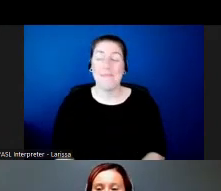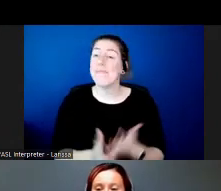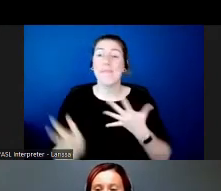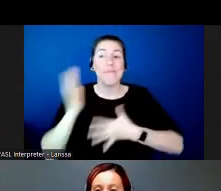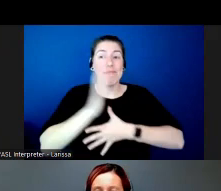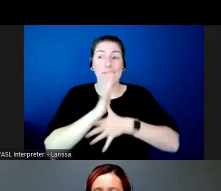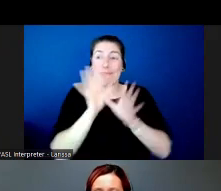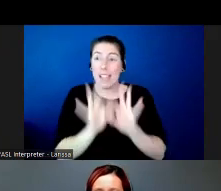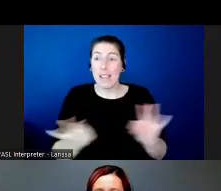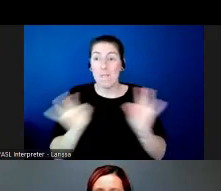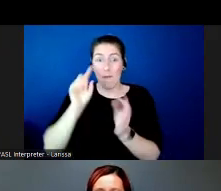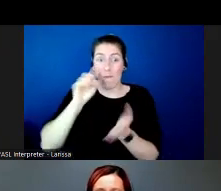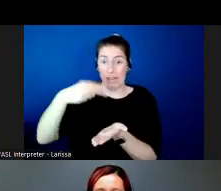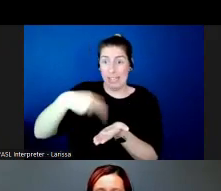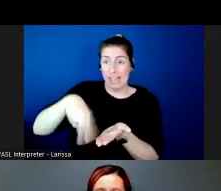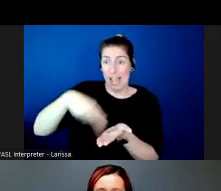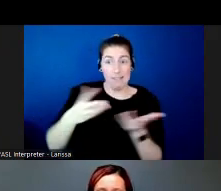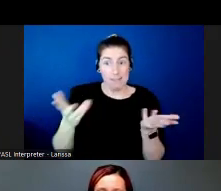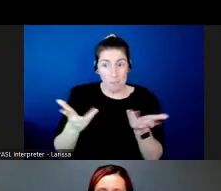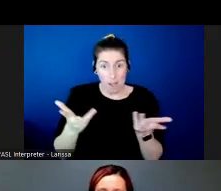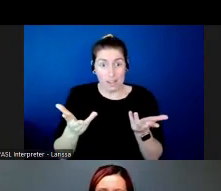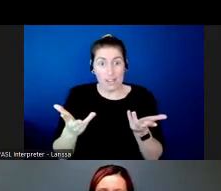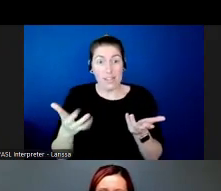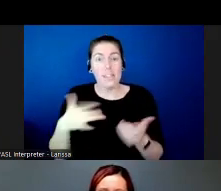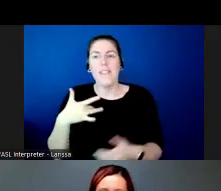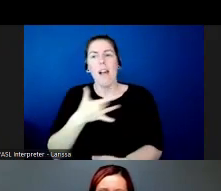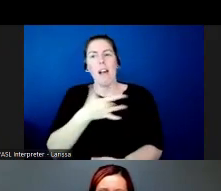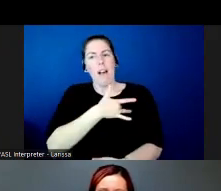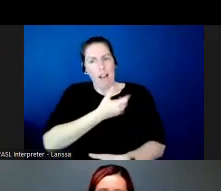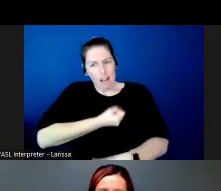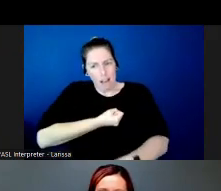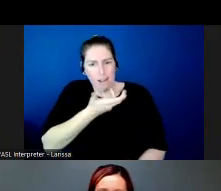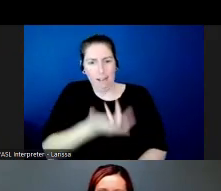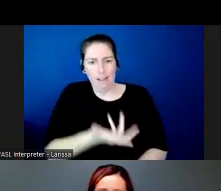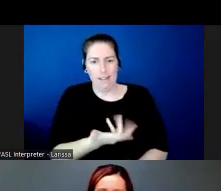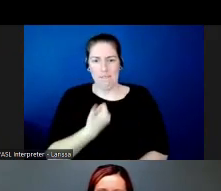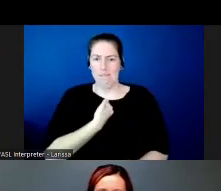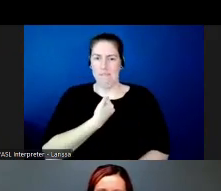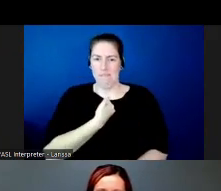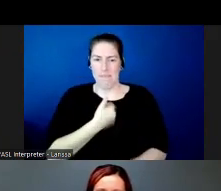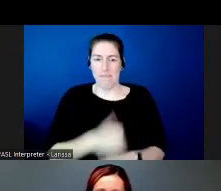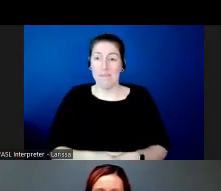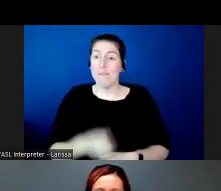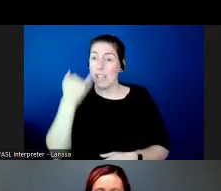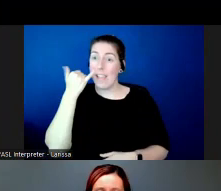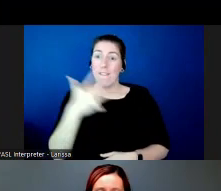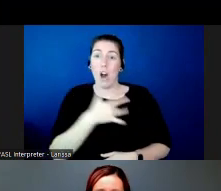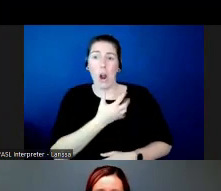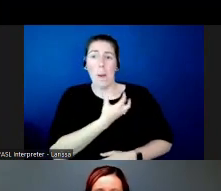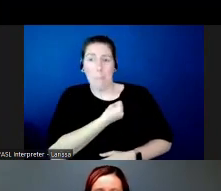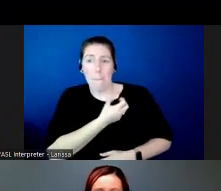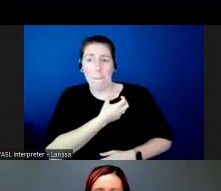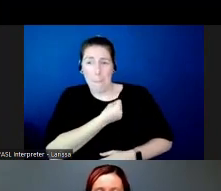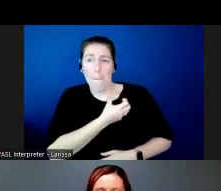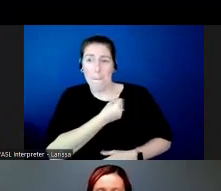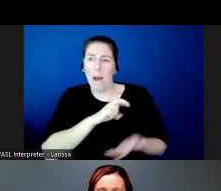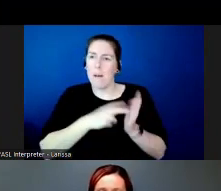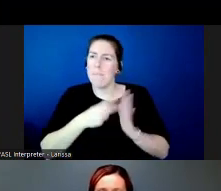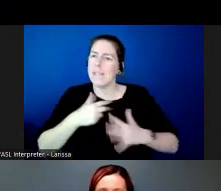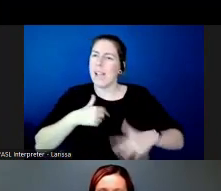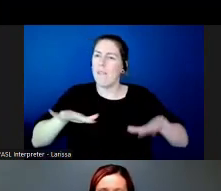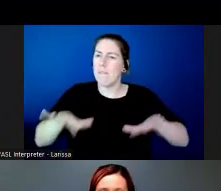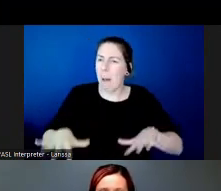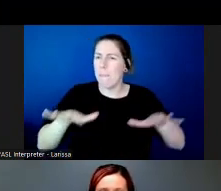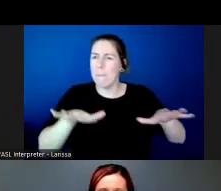dance is that it comes from here, it comes from your heart. If your heart is beating, you're creating a rhythm within your body, and it's the